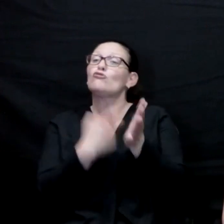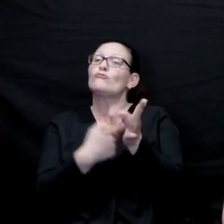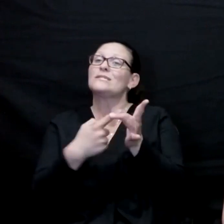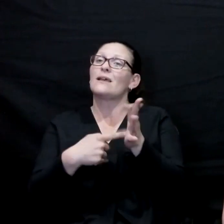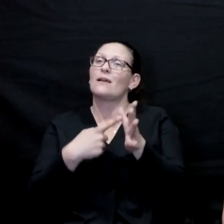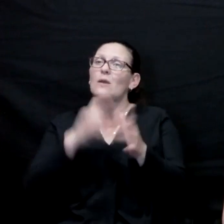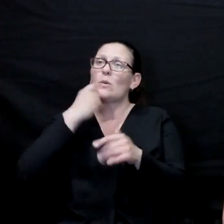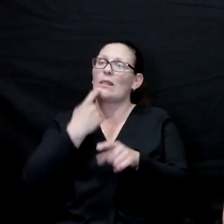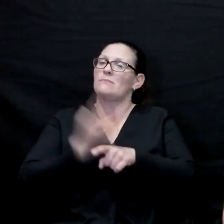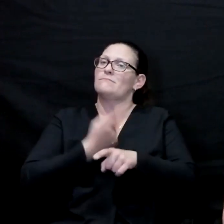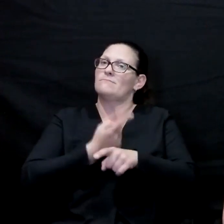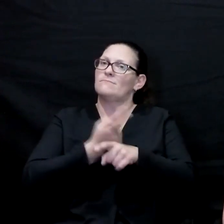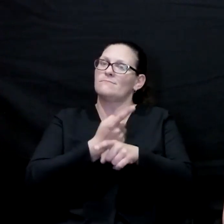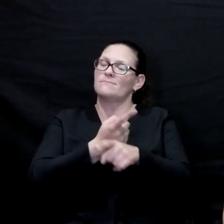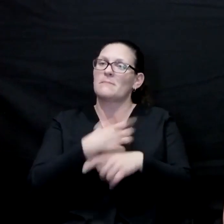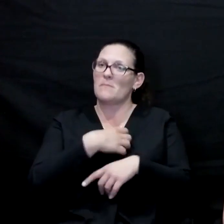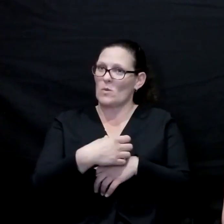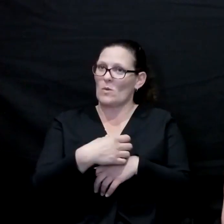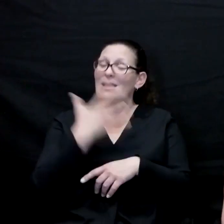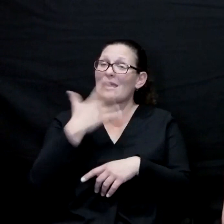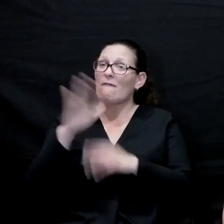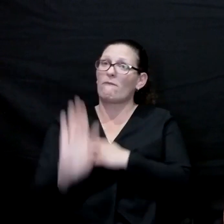anybody raises a hand, then you can stop me,